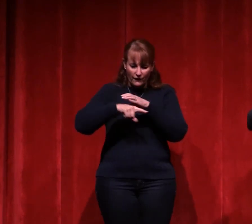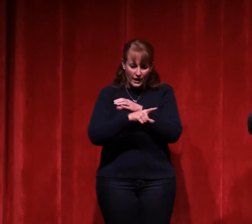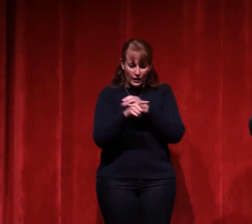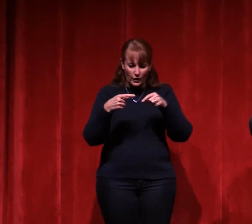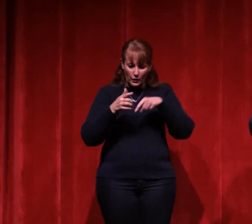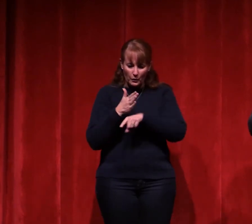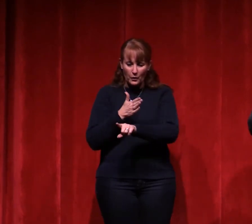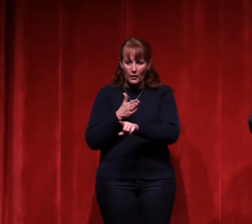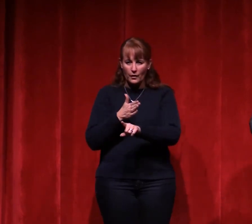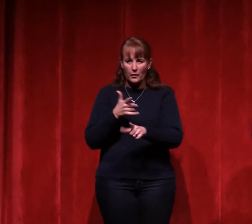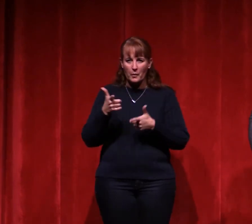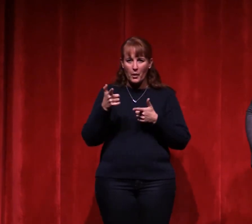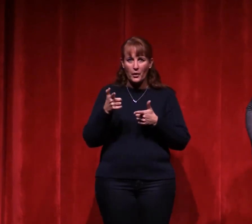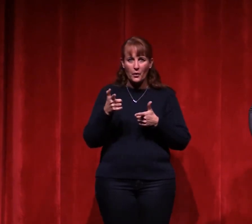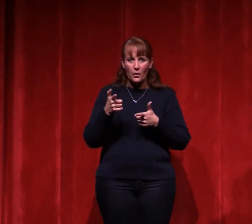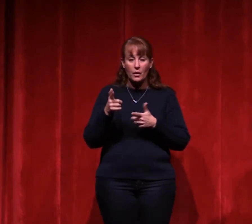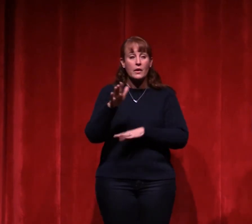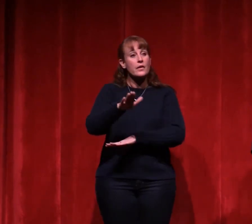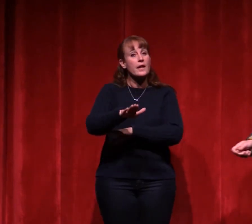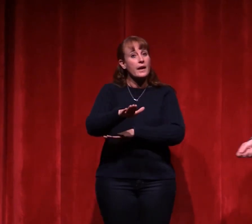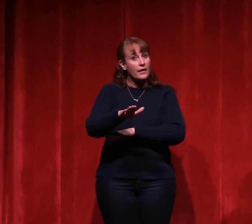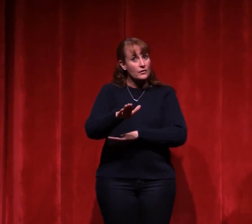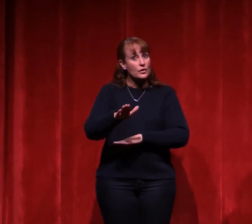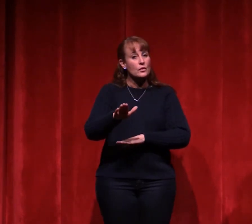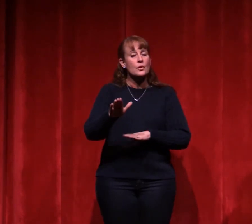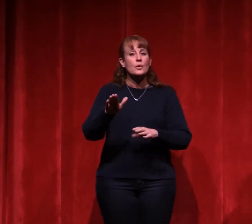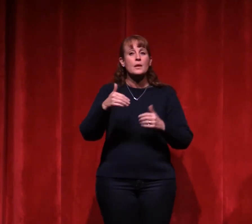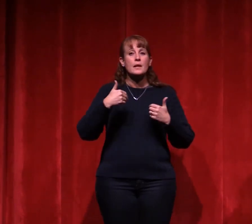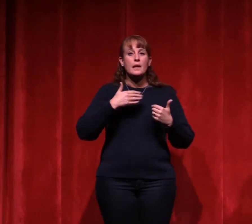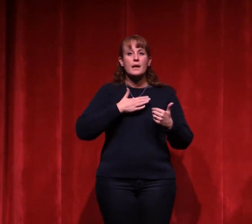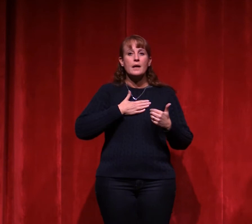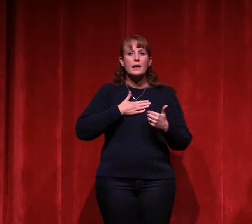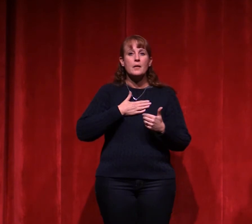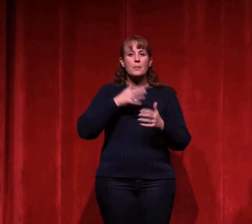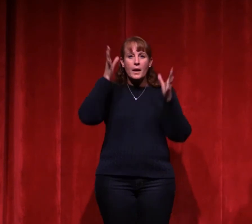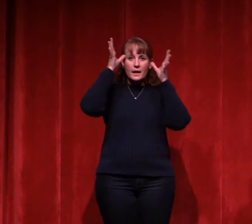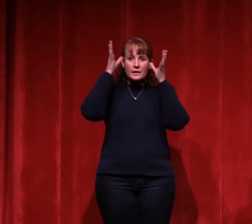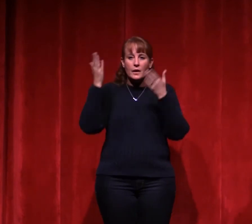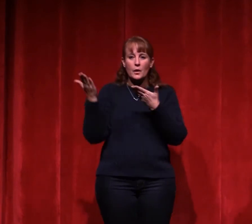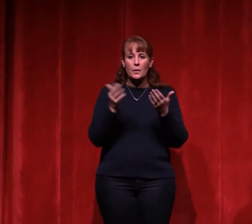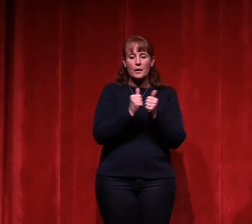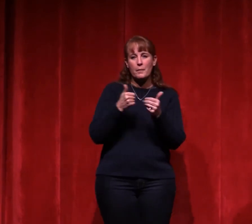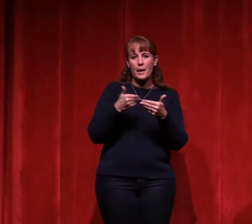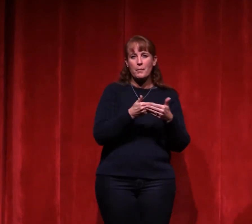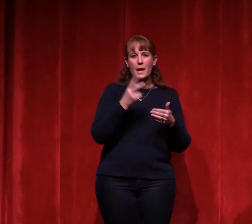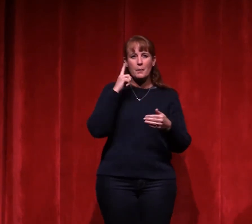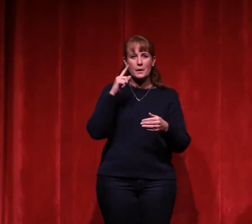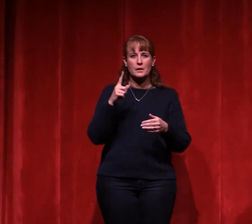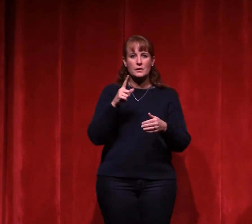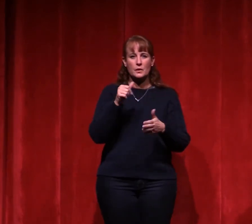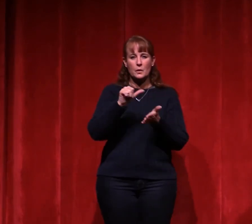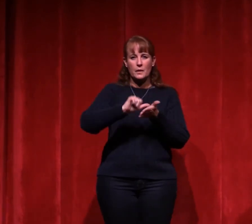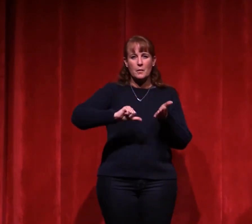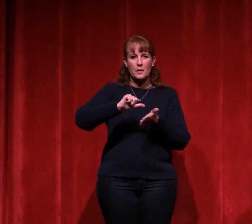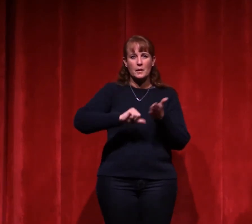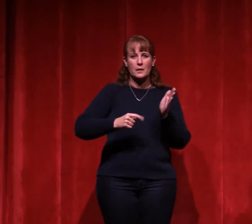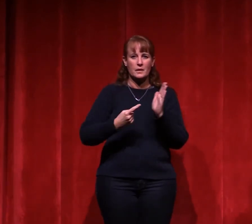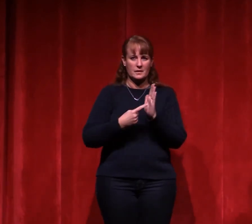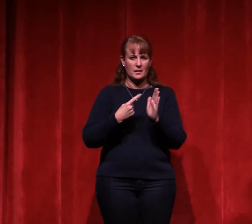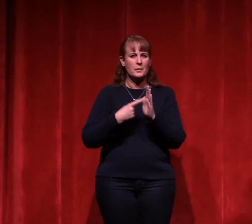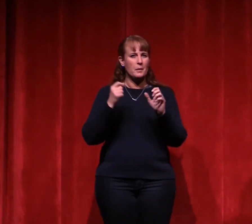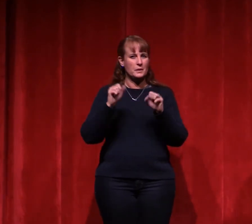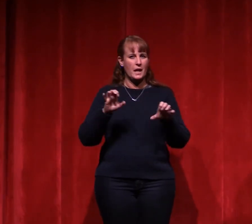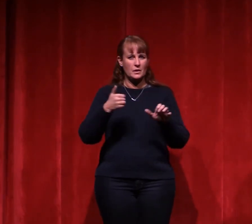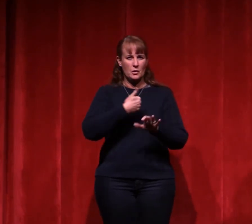through the bullet hole. That afternoon, I took the doe and William to the butcher. Some years I have the bandwidth to do my